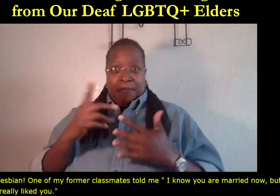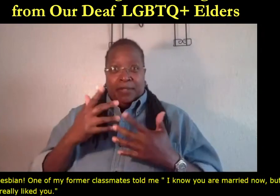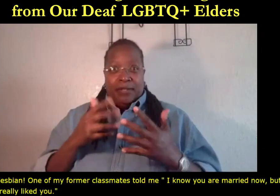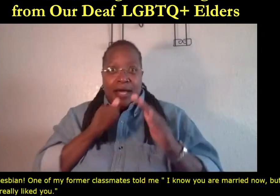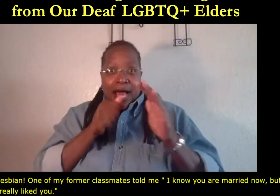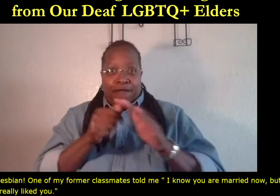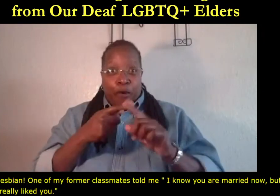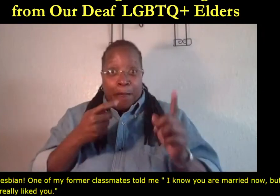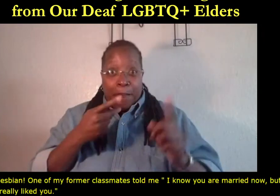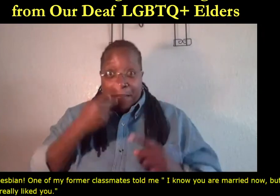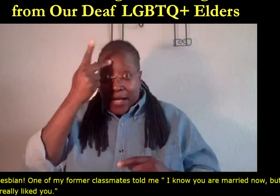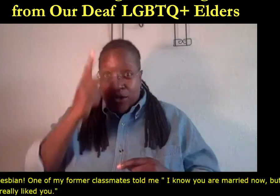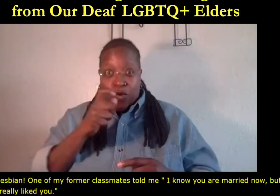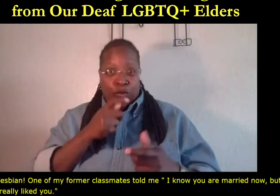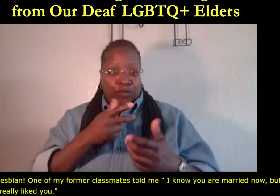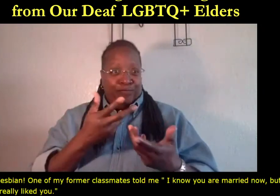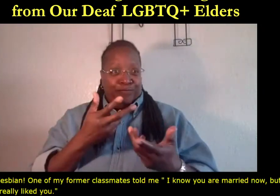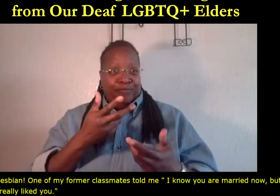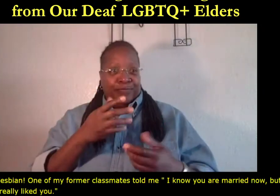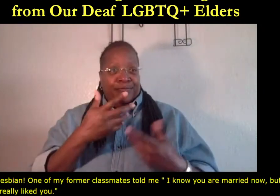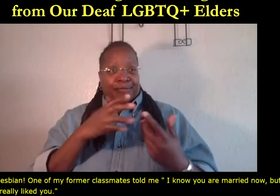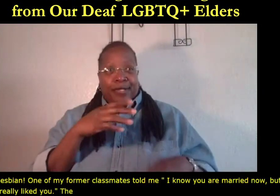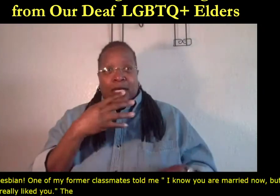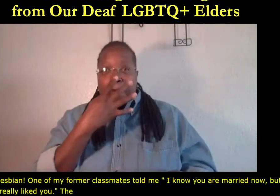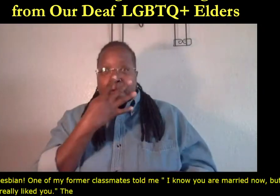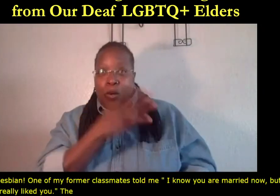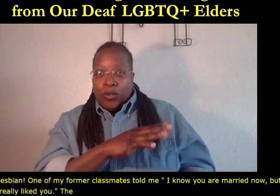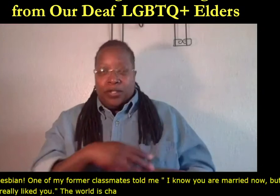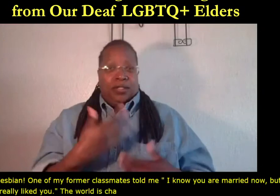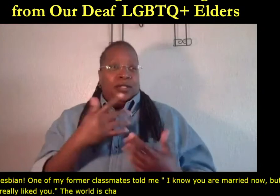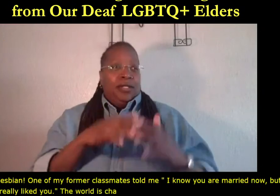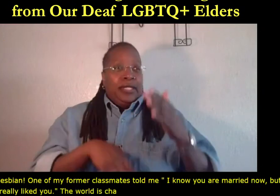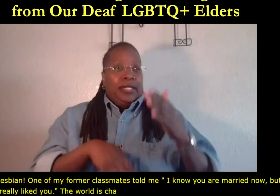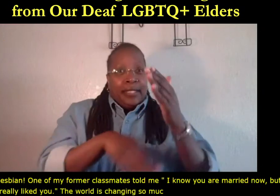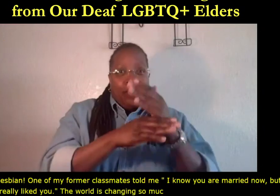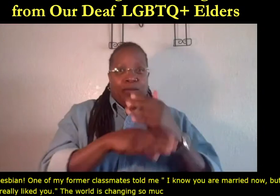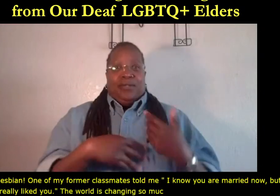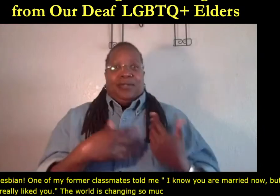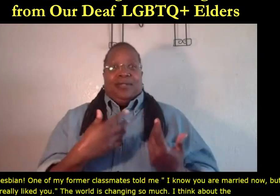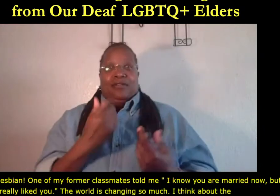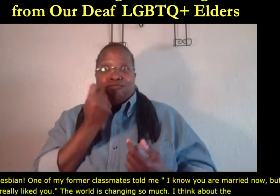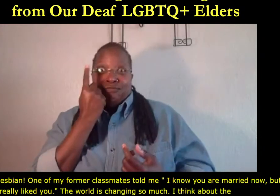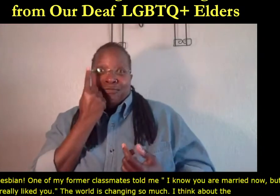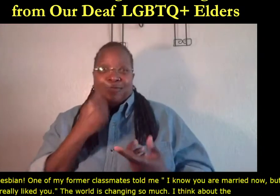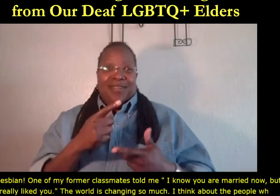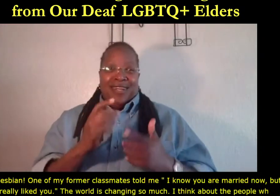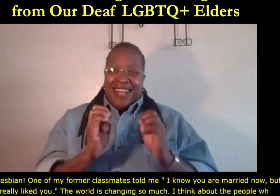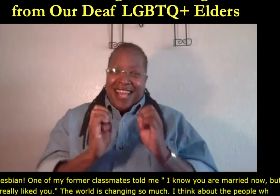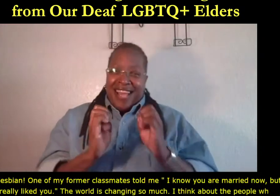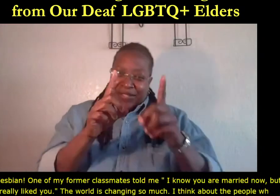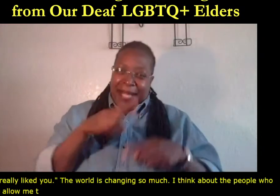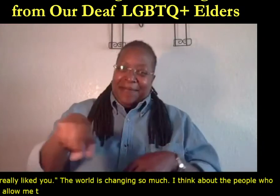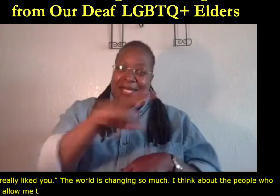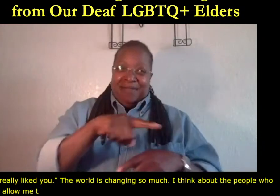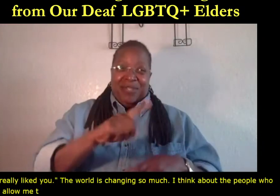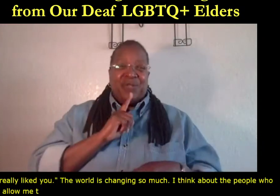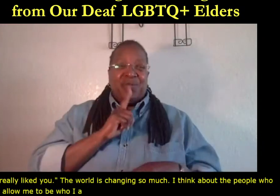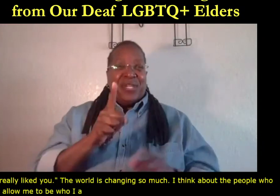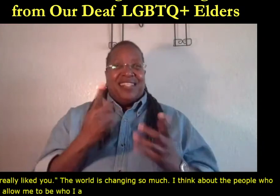the youth that have to hide from their parents or were neglected or were kicked out you know